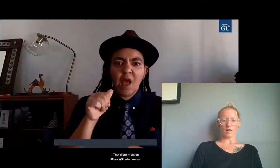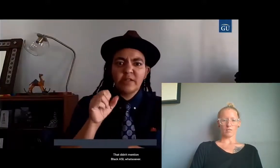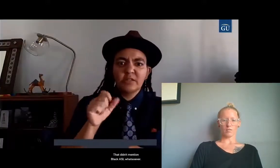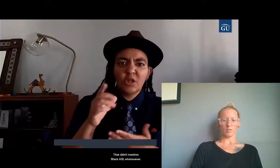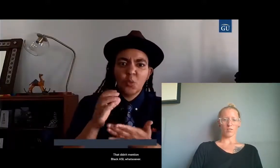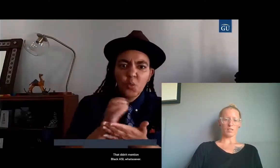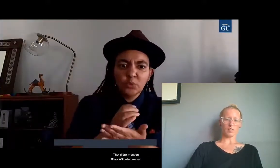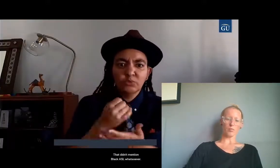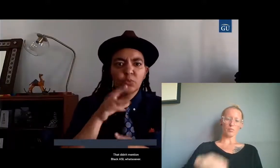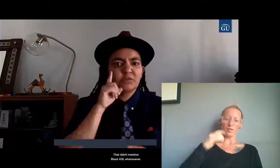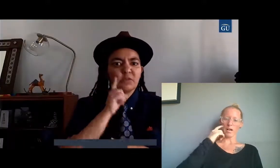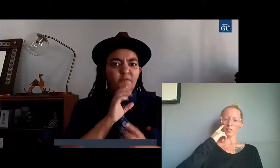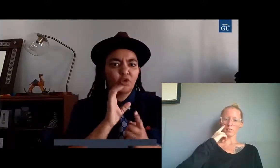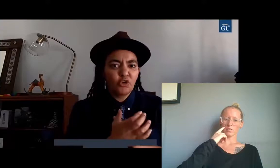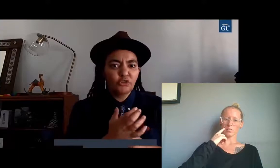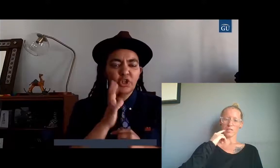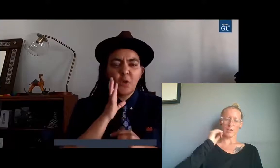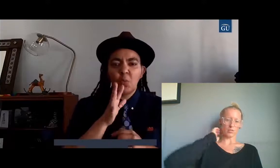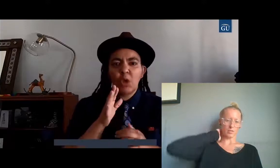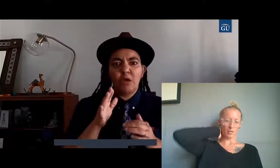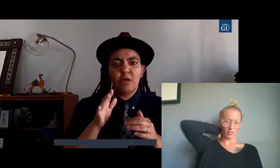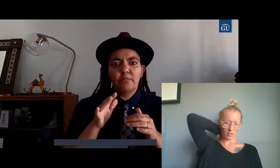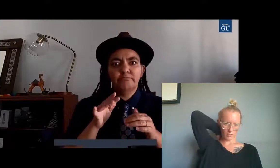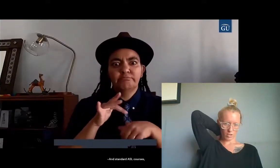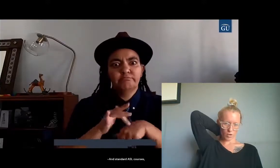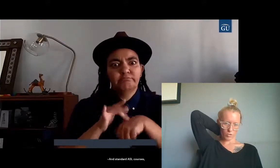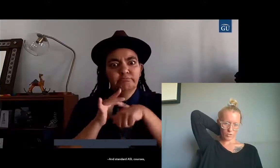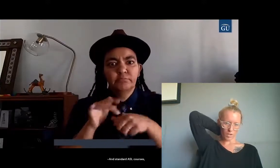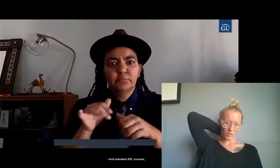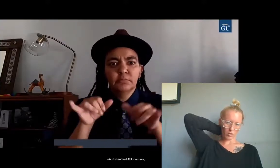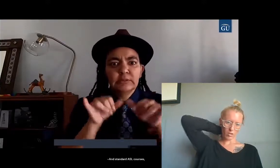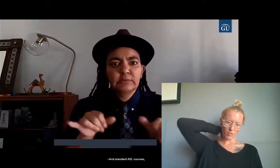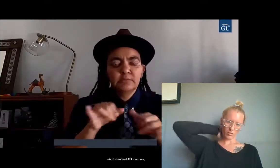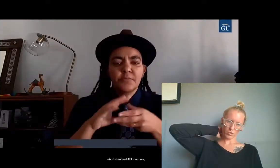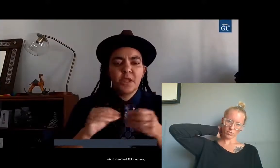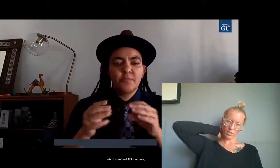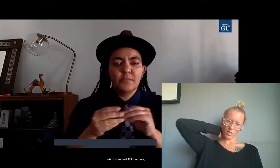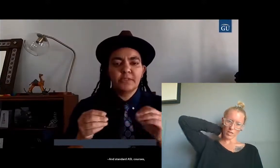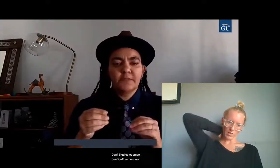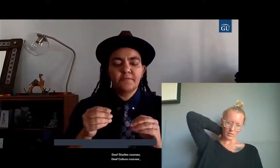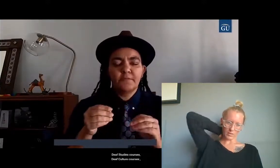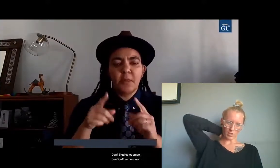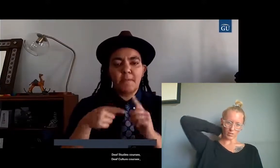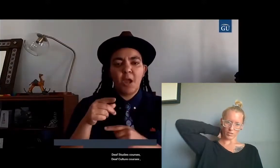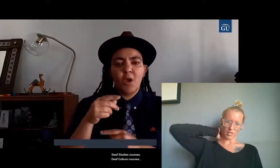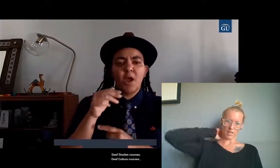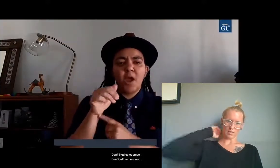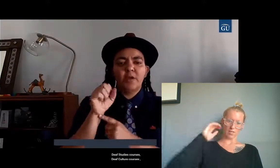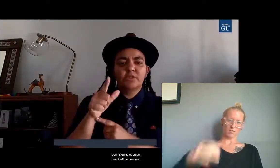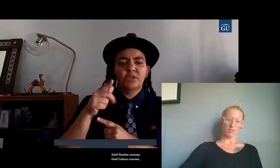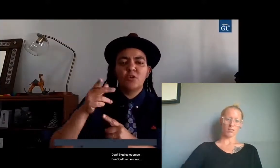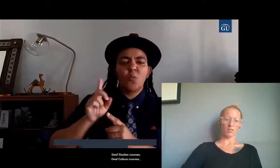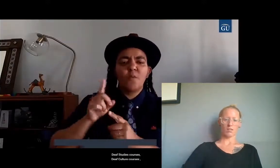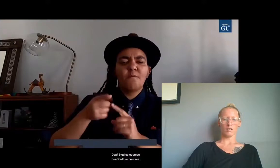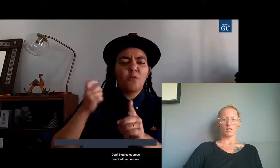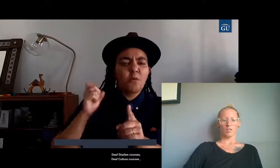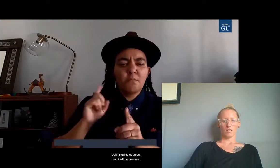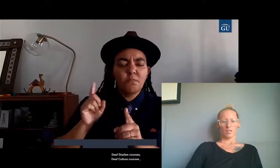but not affiliated with Black and African American. We talk about culture and the standards in the